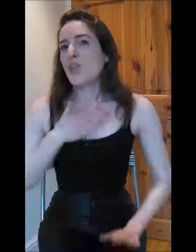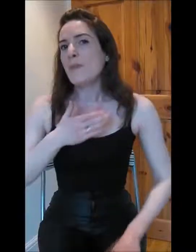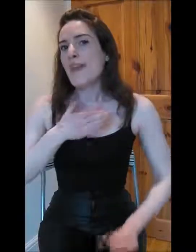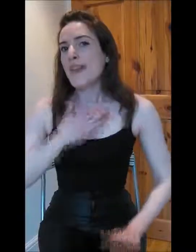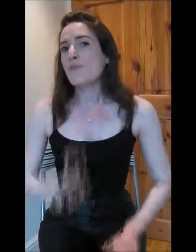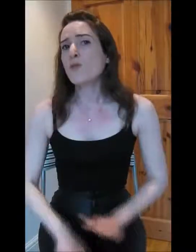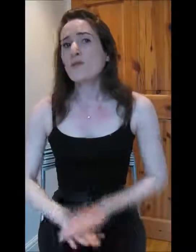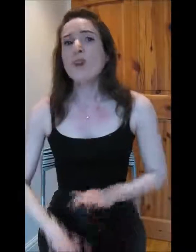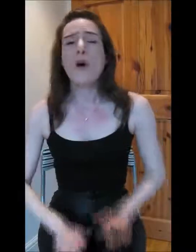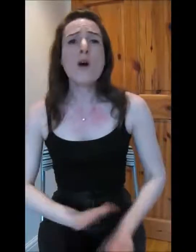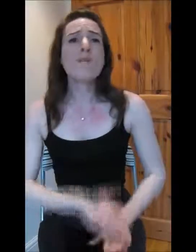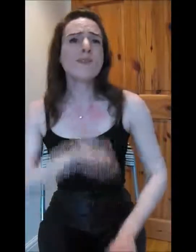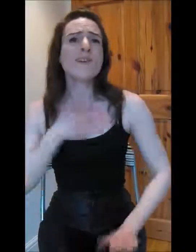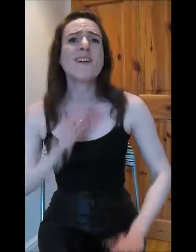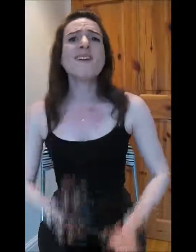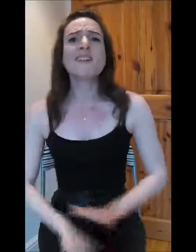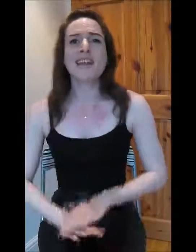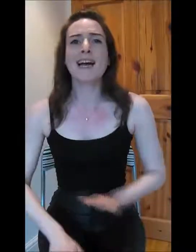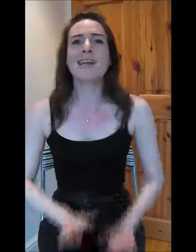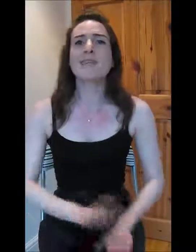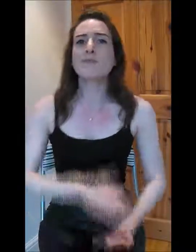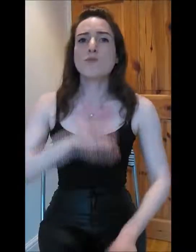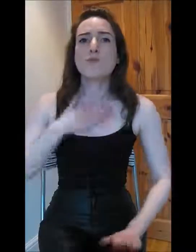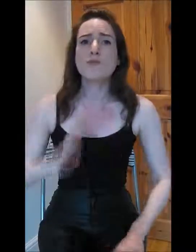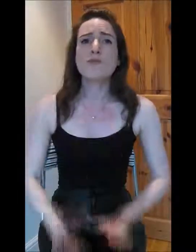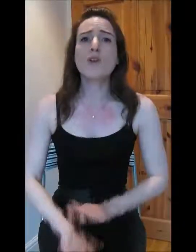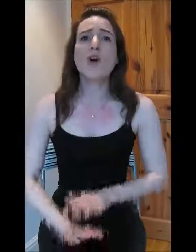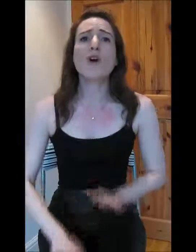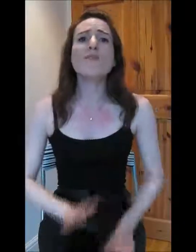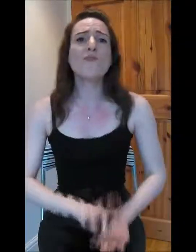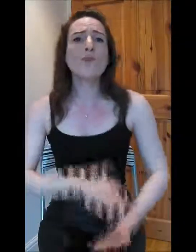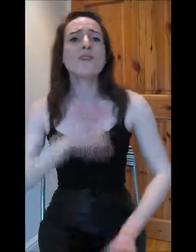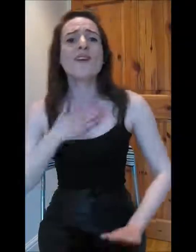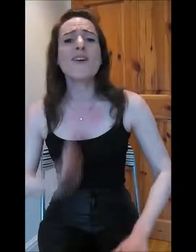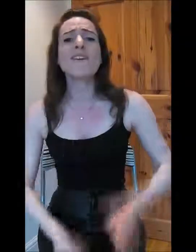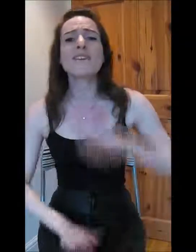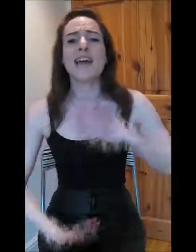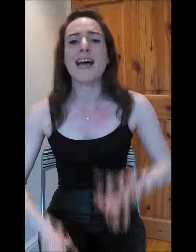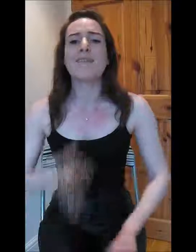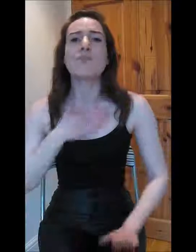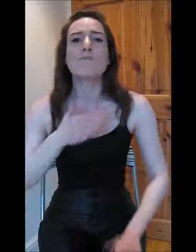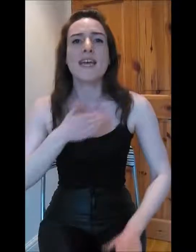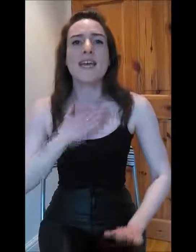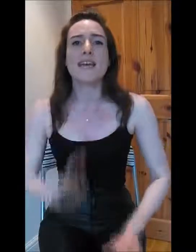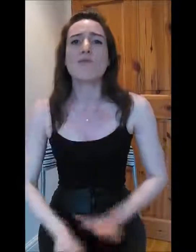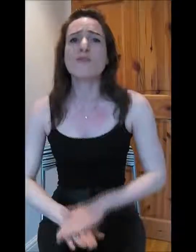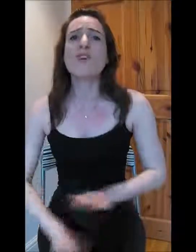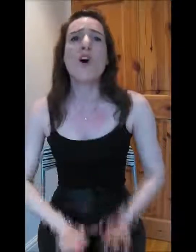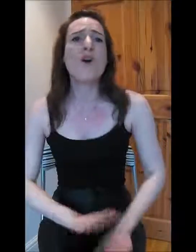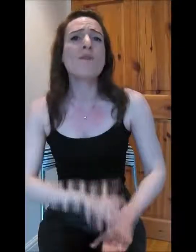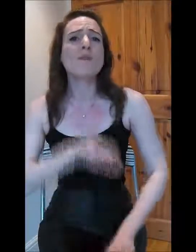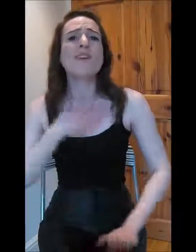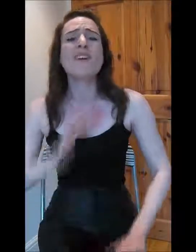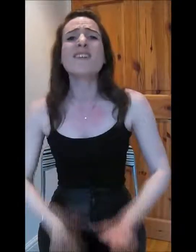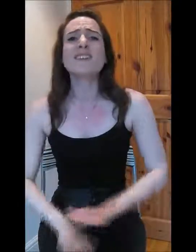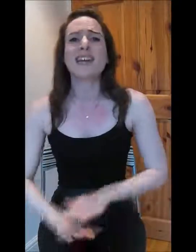You never wouldn't hold for a long time. You wouldn't hold for a long time. You never wouldn't hold for a long